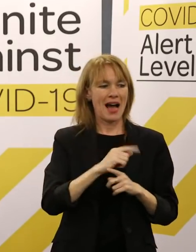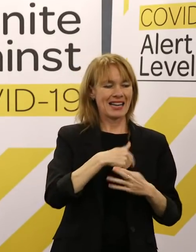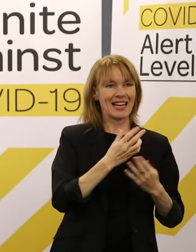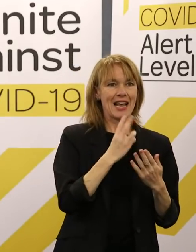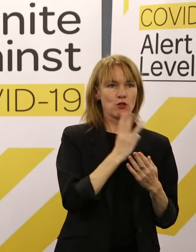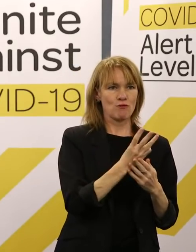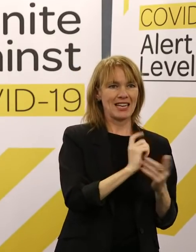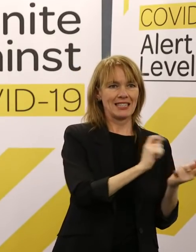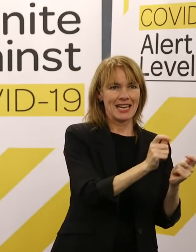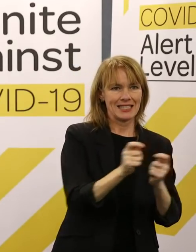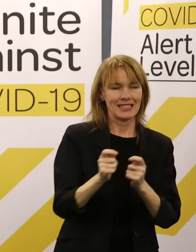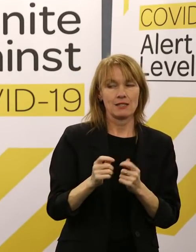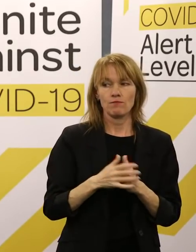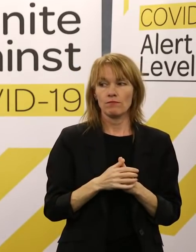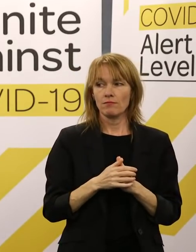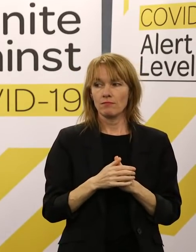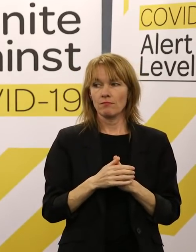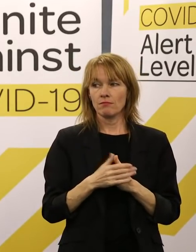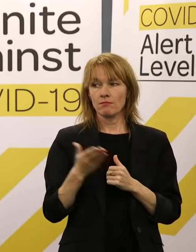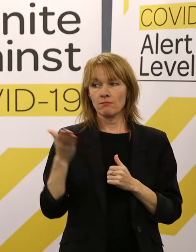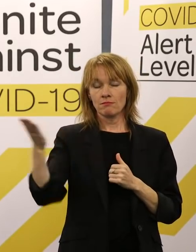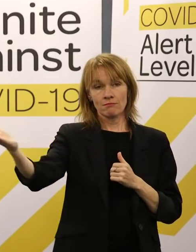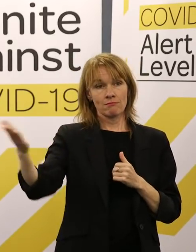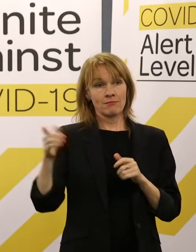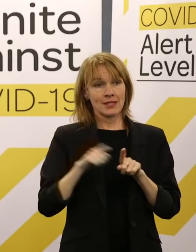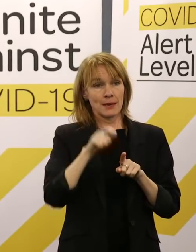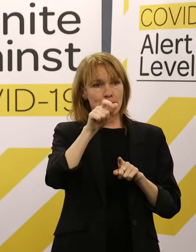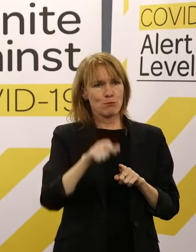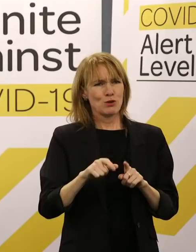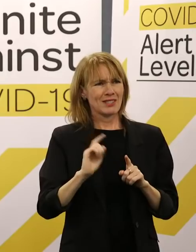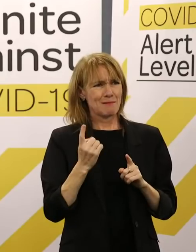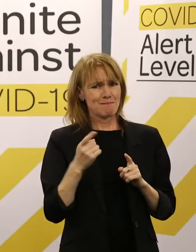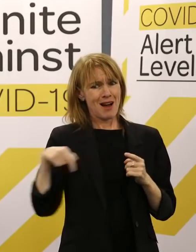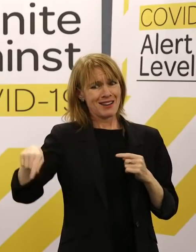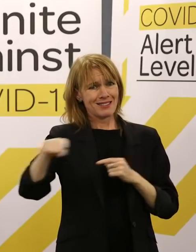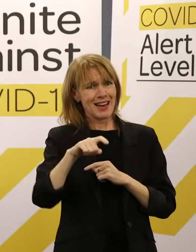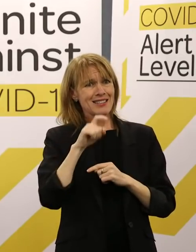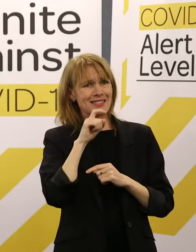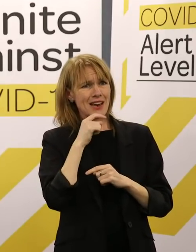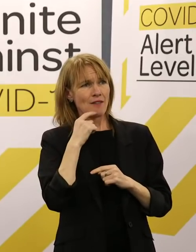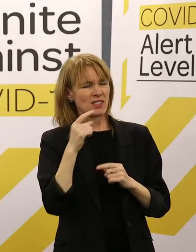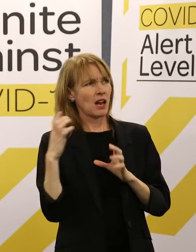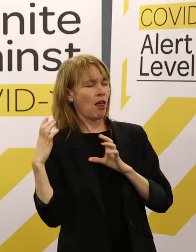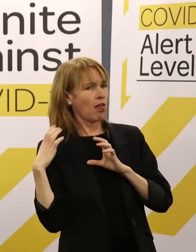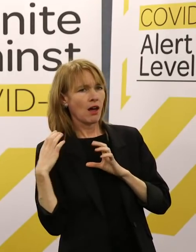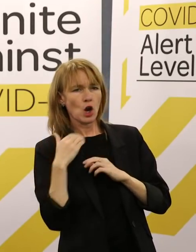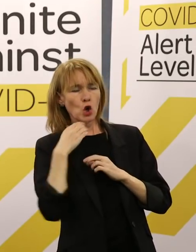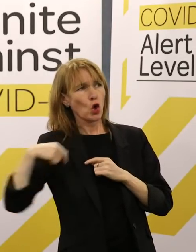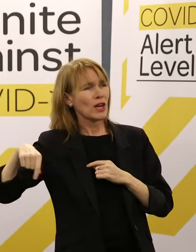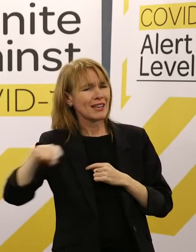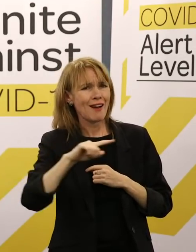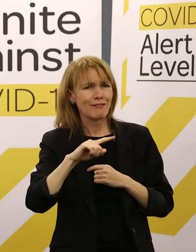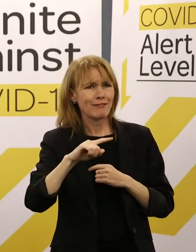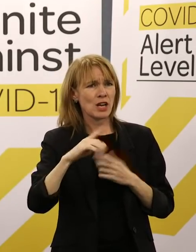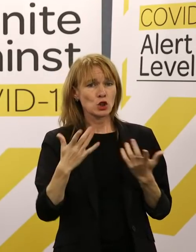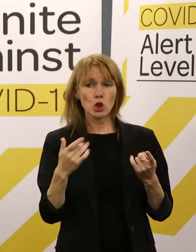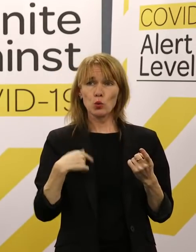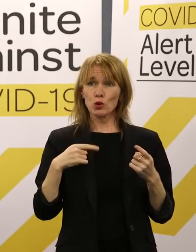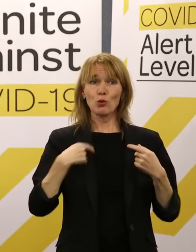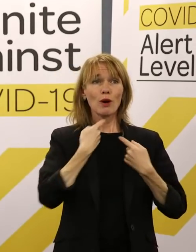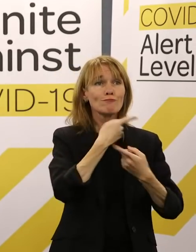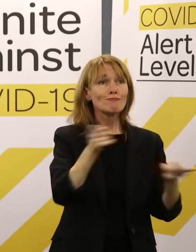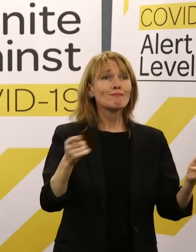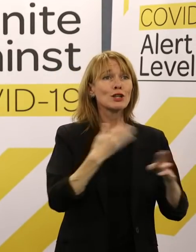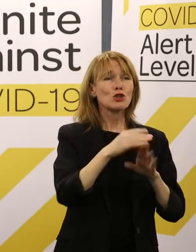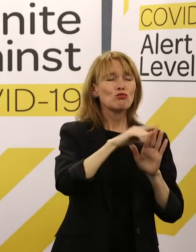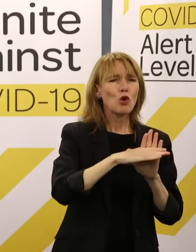that officials were never going to be able to fulfil that request to do the day 3 and day 12 testing, so why wasn't something done about it sooner? Well, they